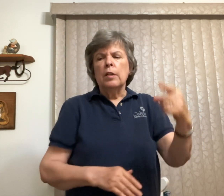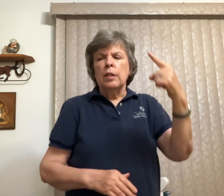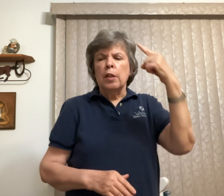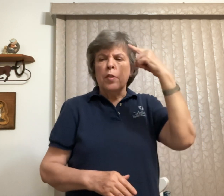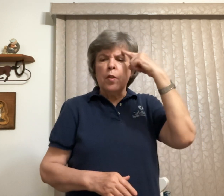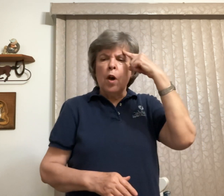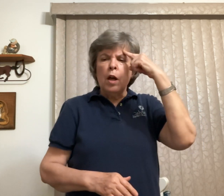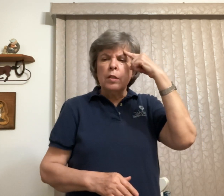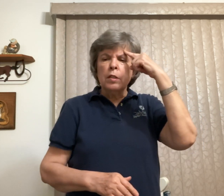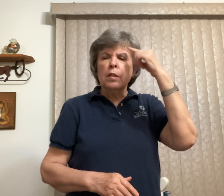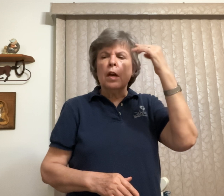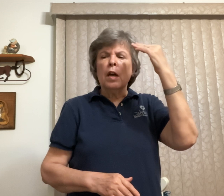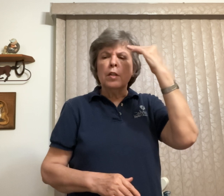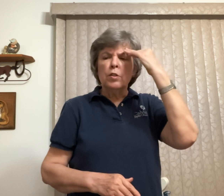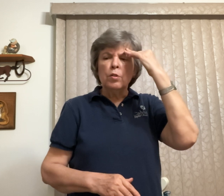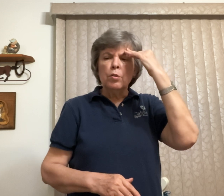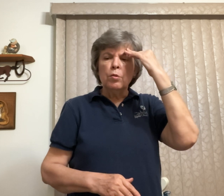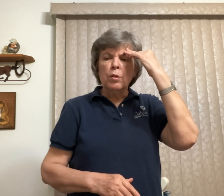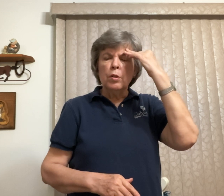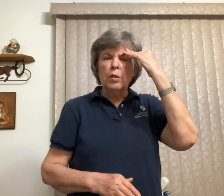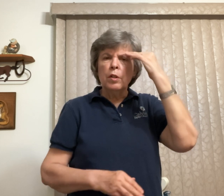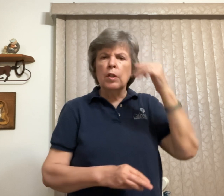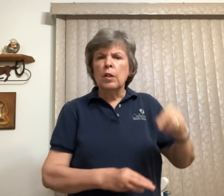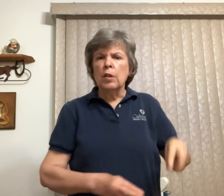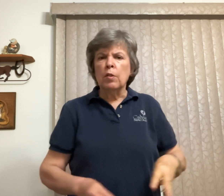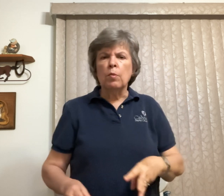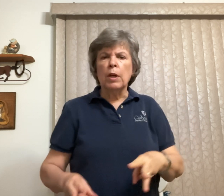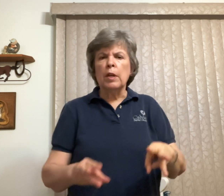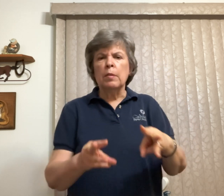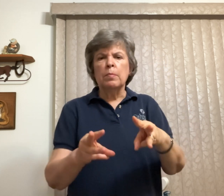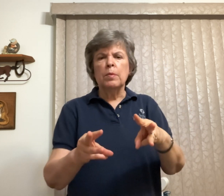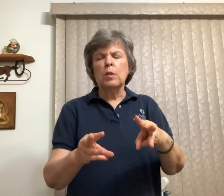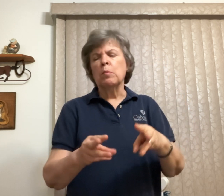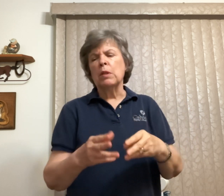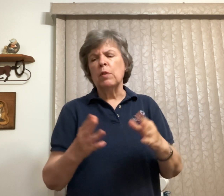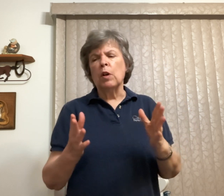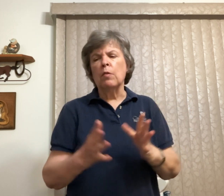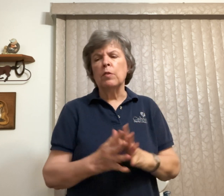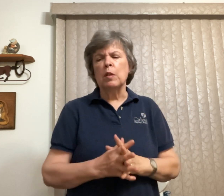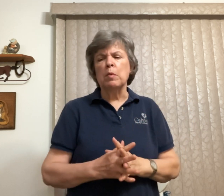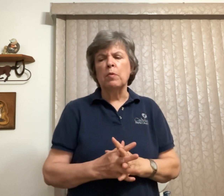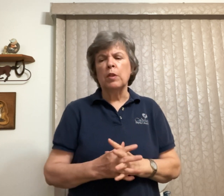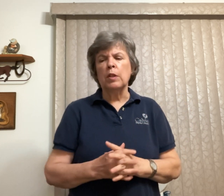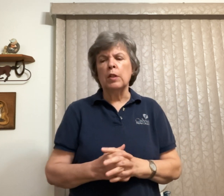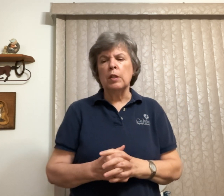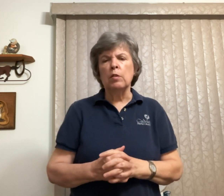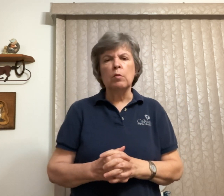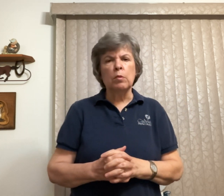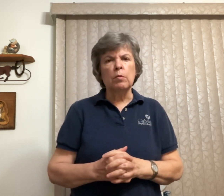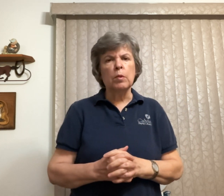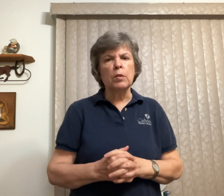yet thought I knew the way. So I'm leaving off some of the little words